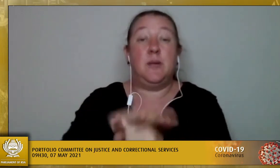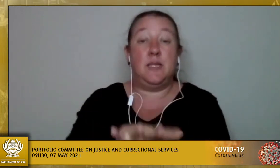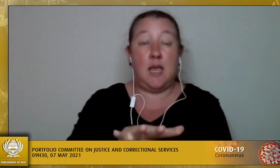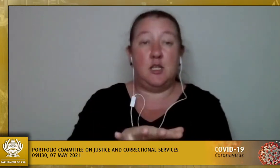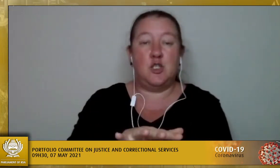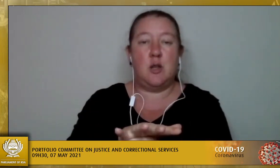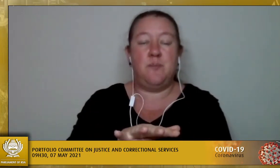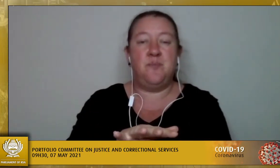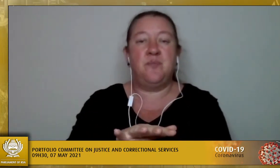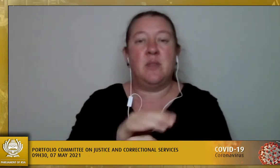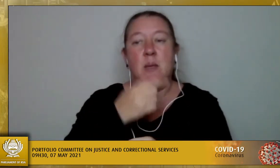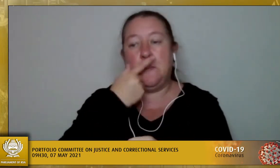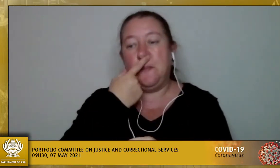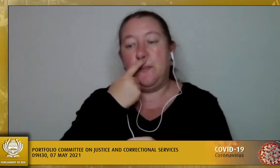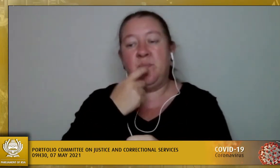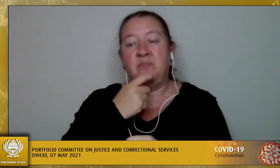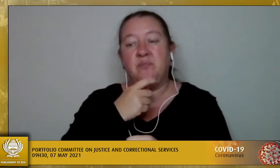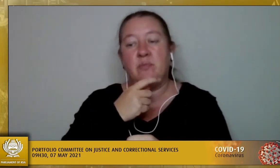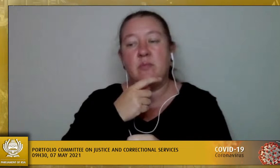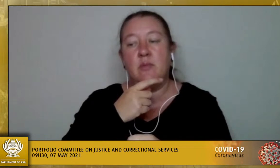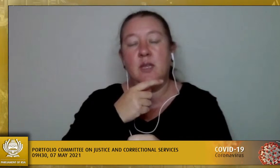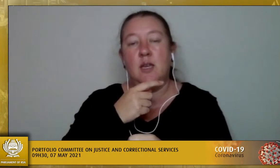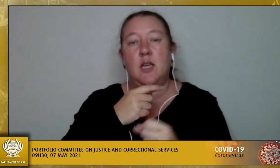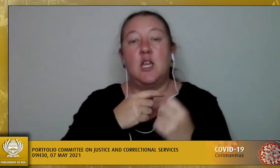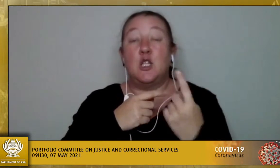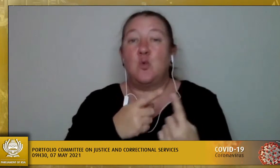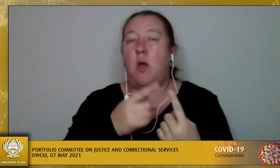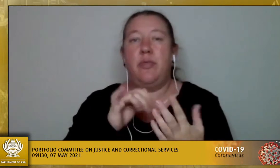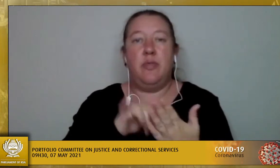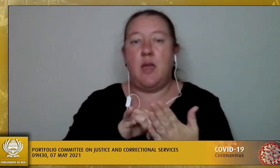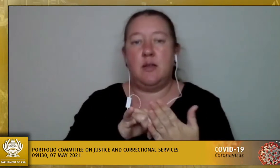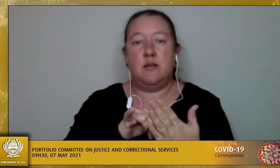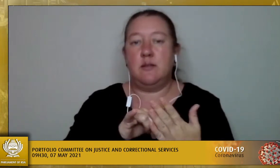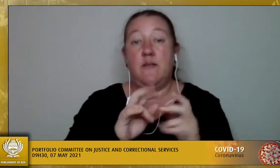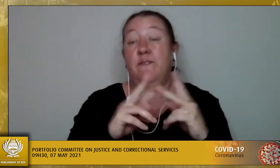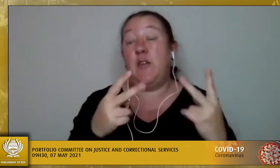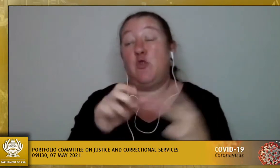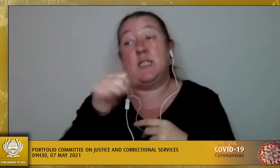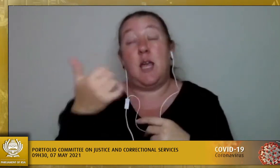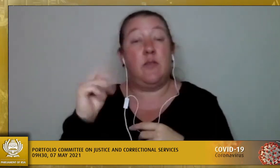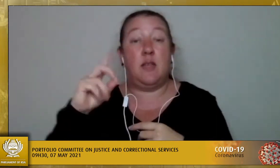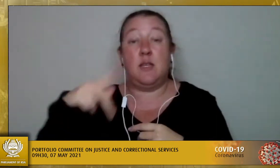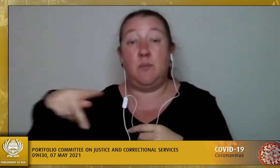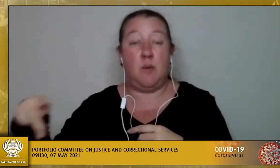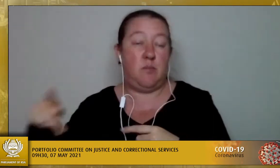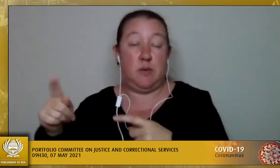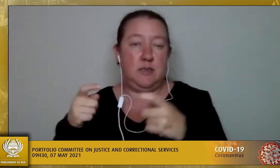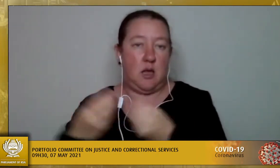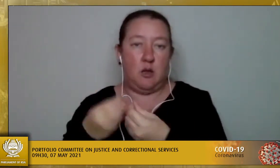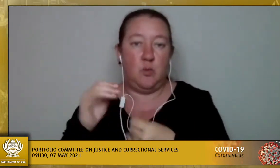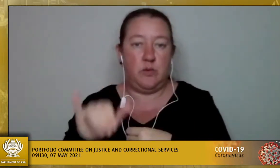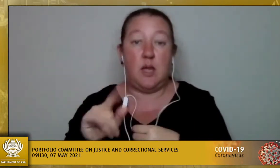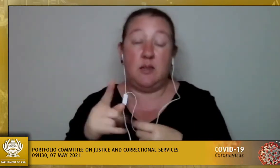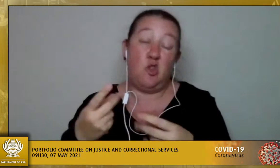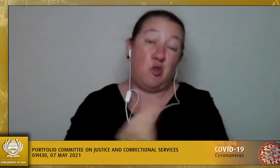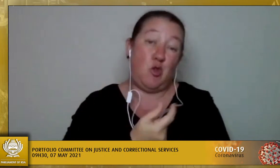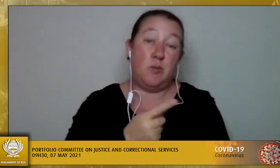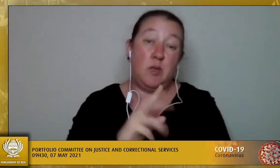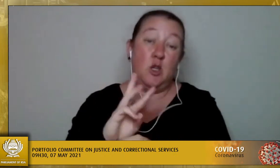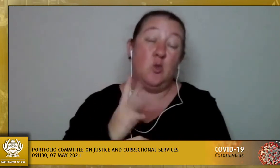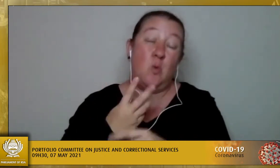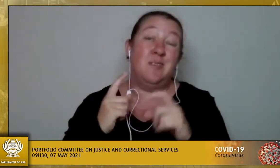is is um you know one that is been you know various other ndpps have dealt with it and regrettably it was